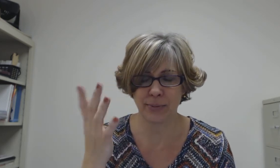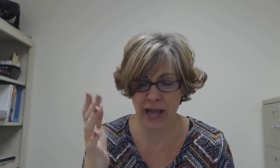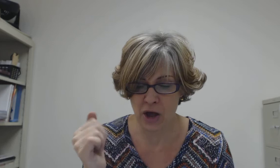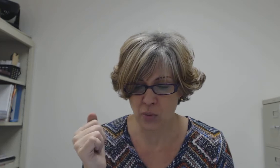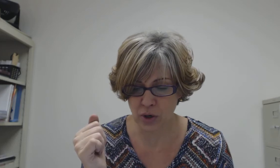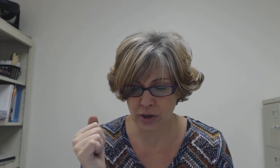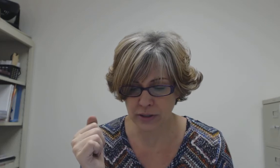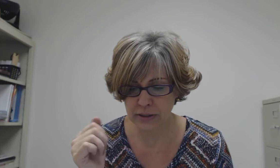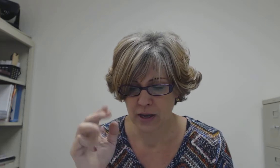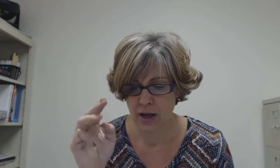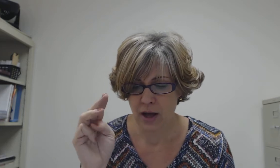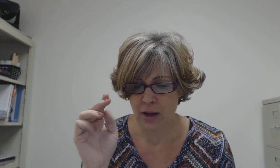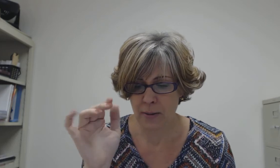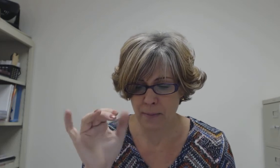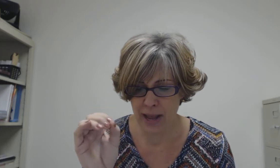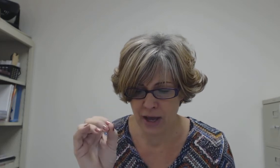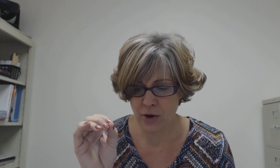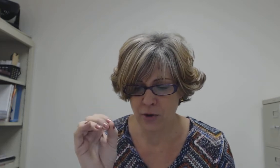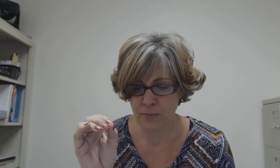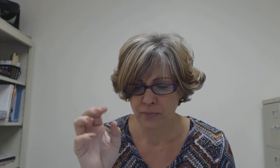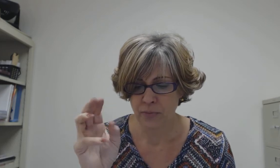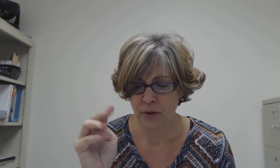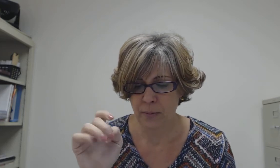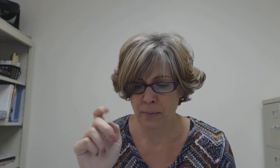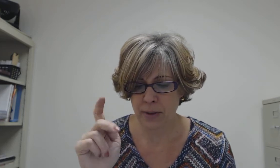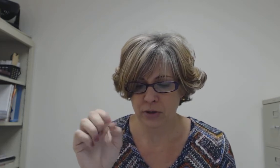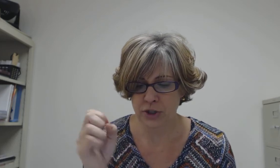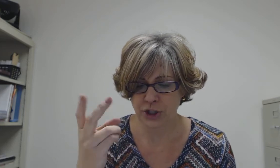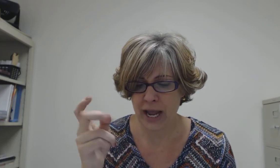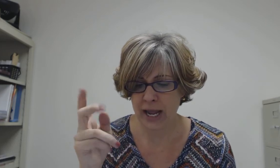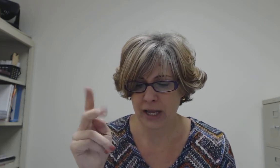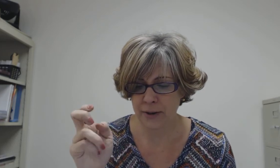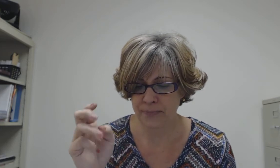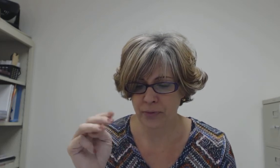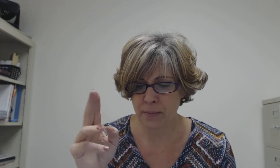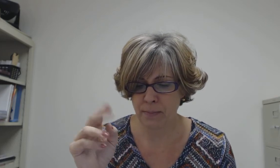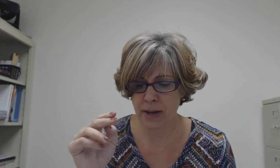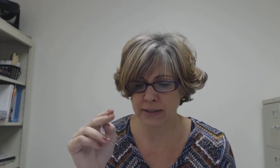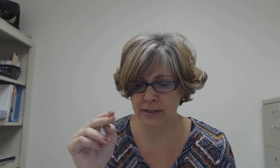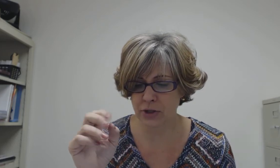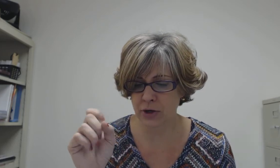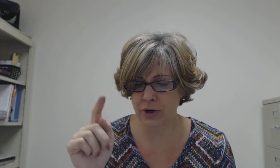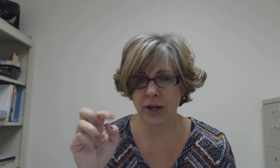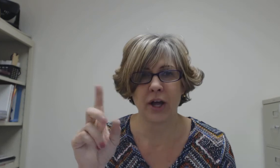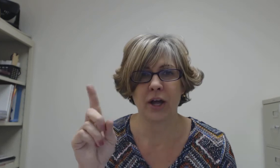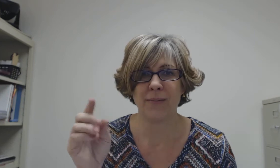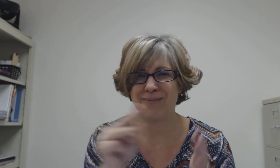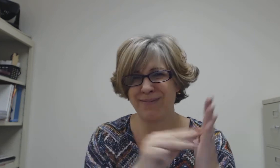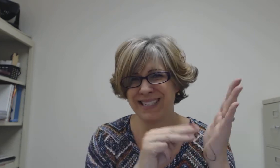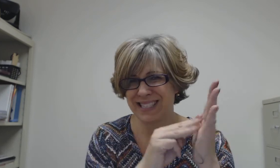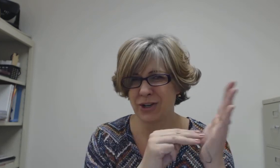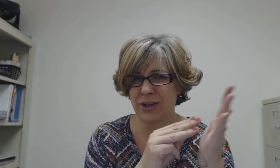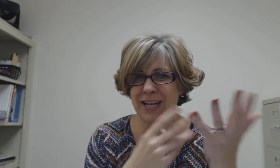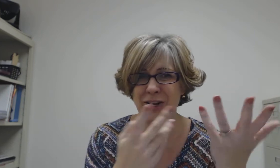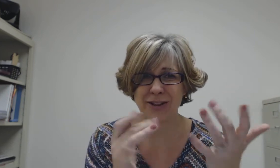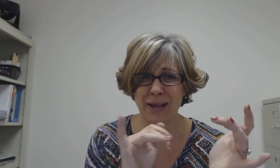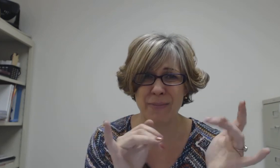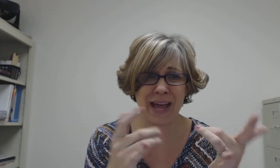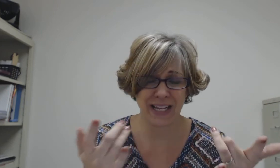play on words. Mayo, milkshake, mustard. Mustard can look like mayonnaise